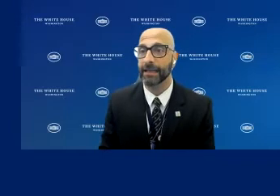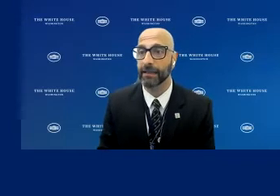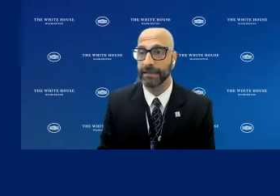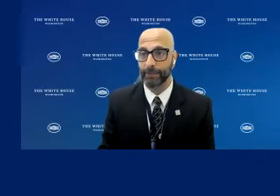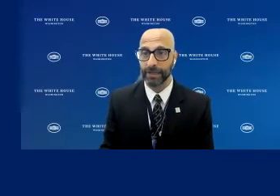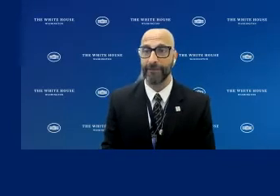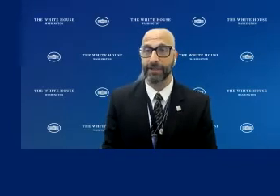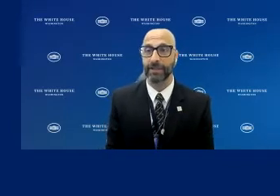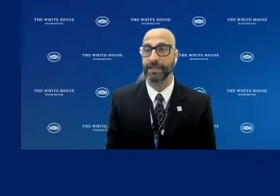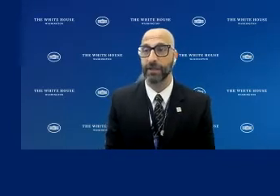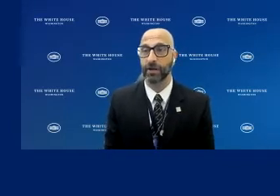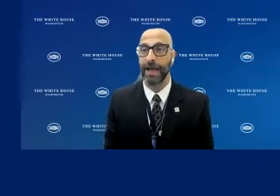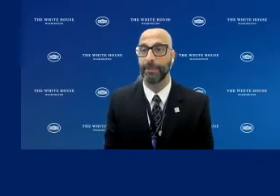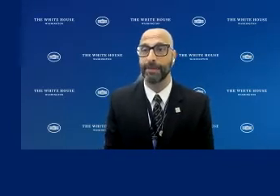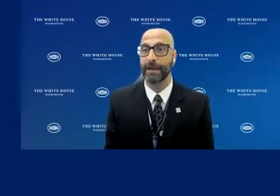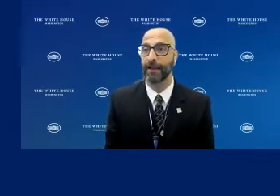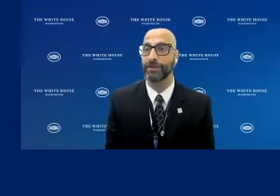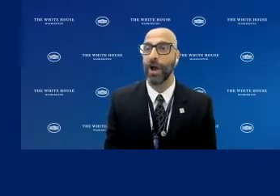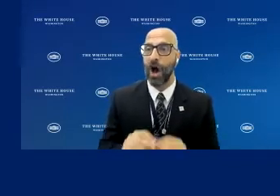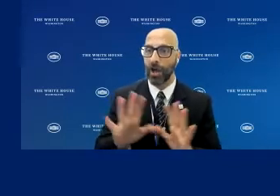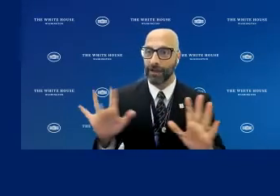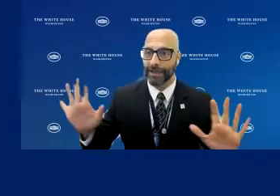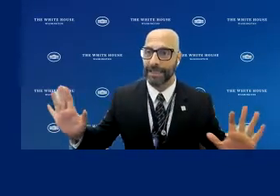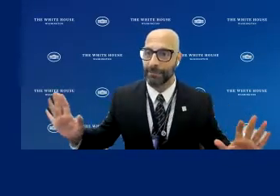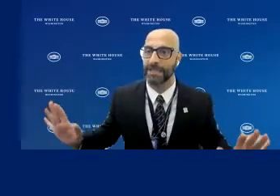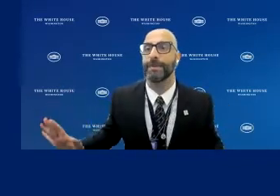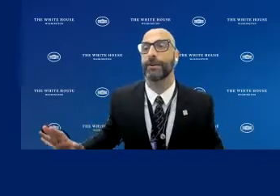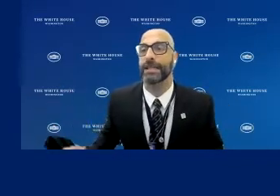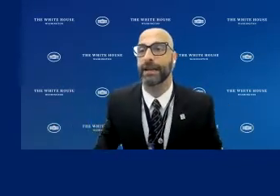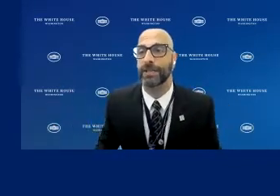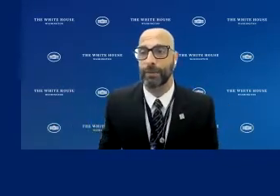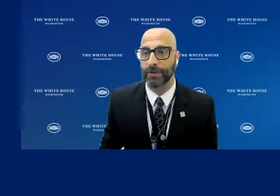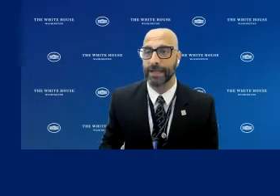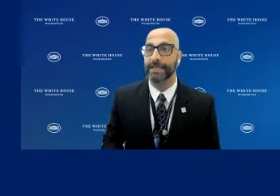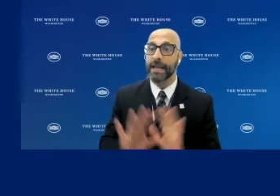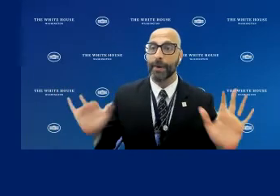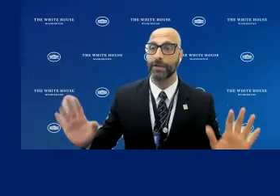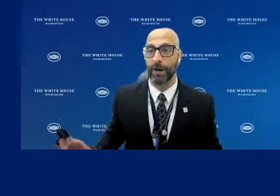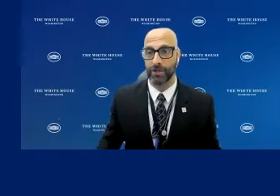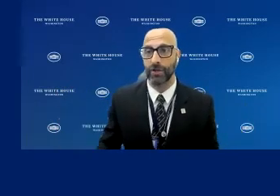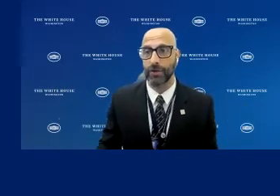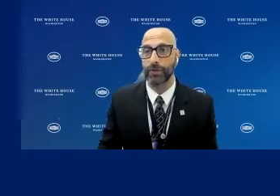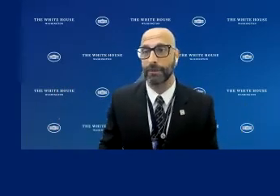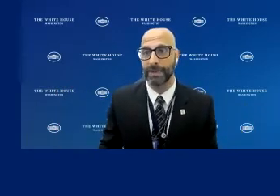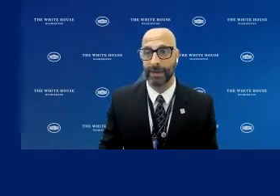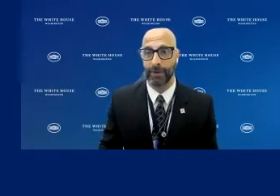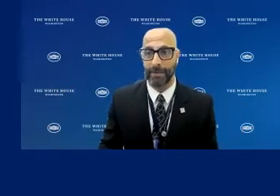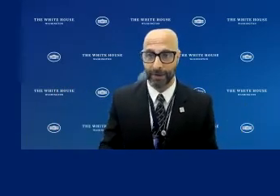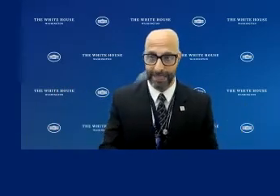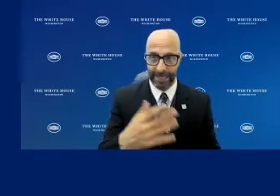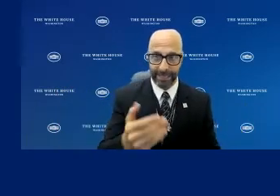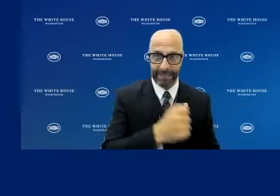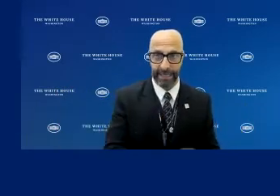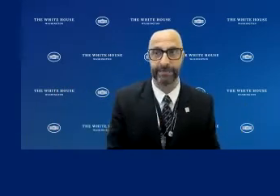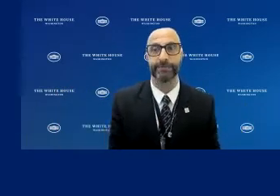So I want to take a little deeper dive into the current epidemiology. All of the esteemed speakers here spoke to this, but I just want to show you some